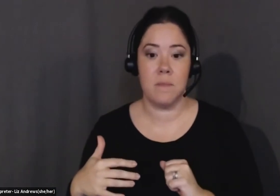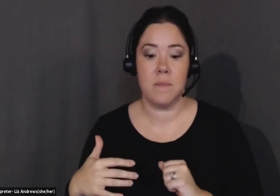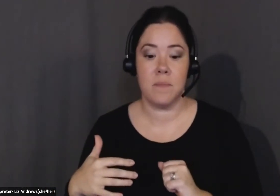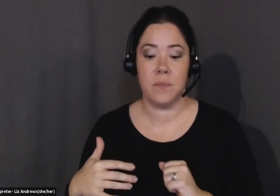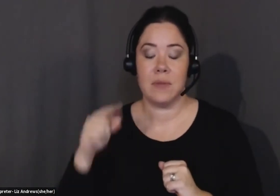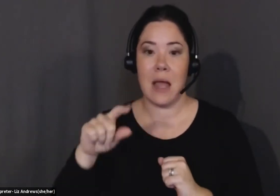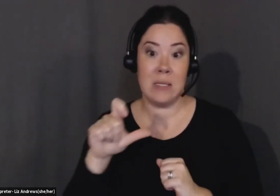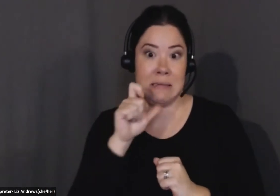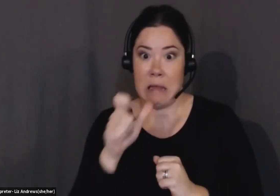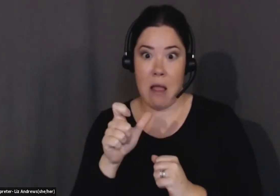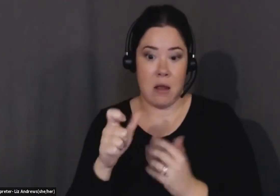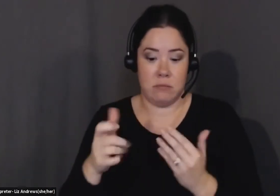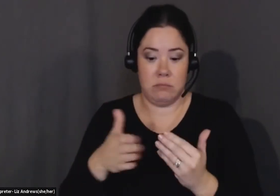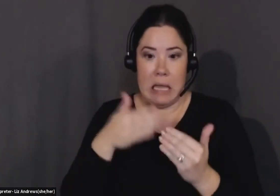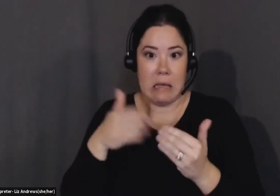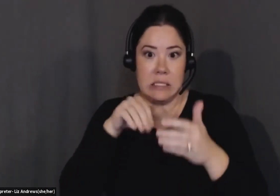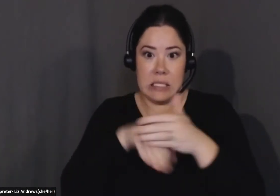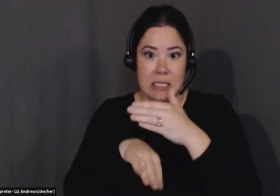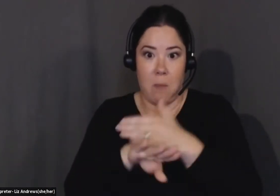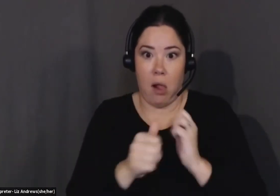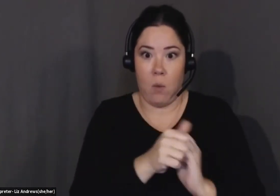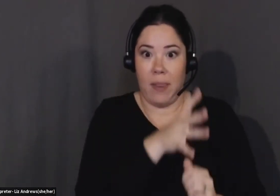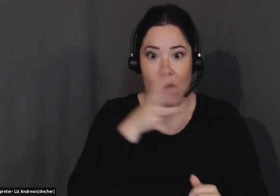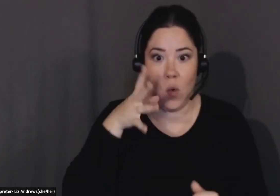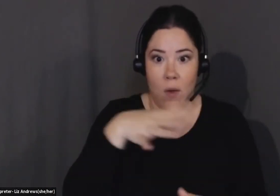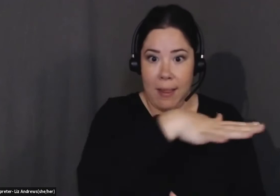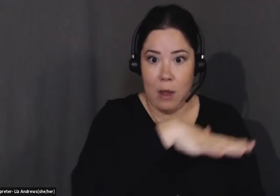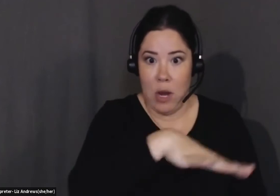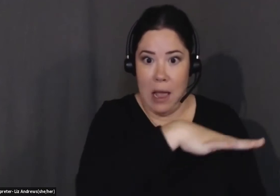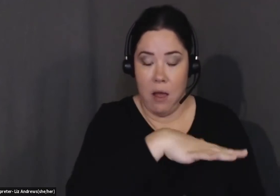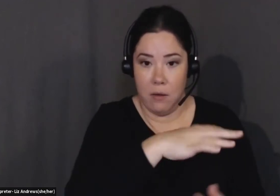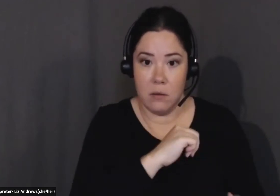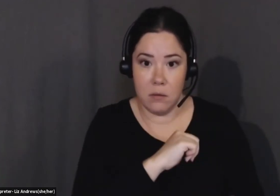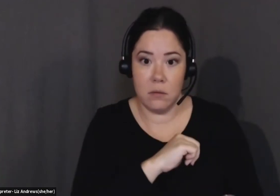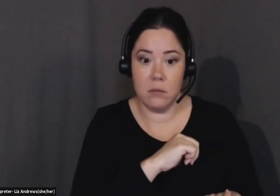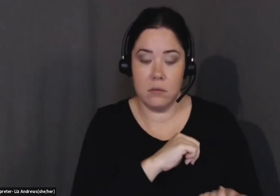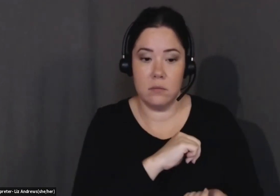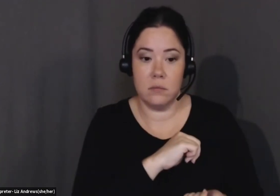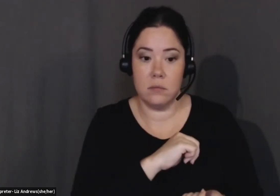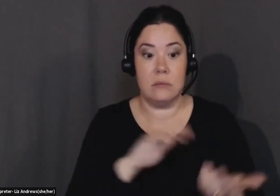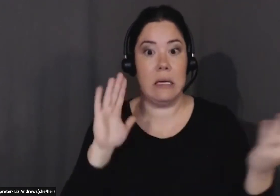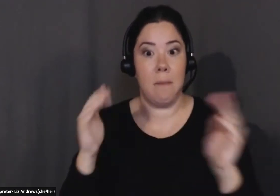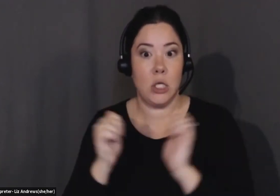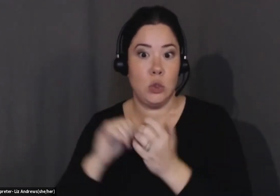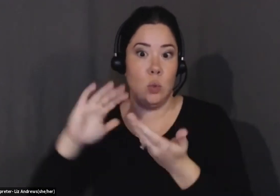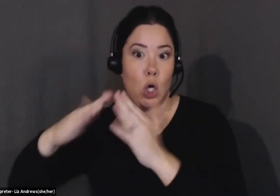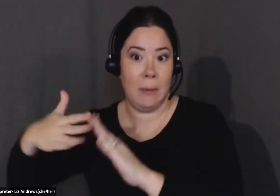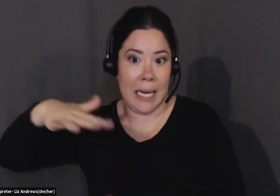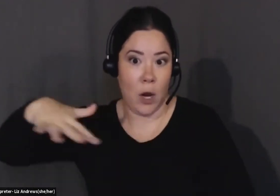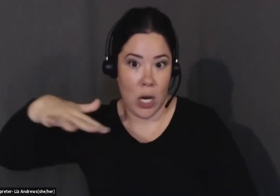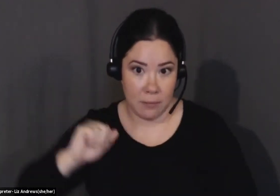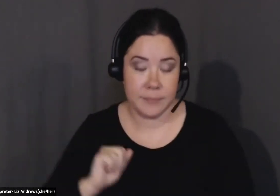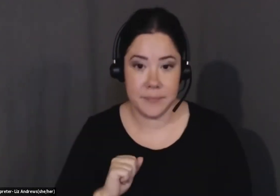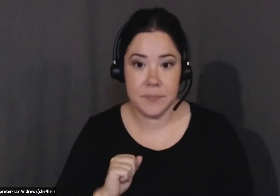as accessible in a rural area than it is in an urban area. And